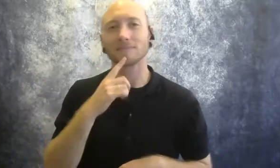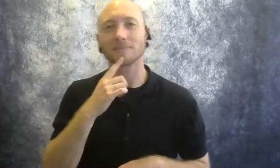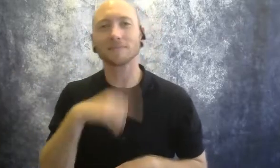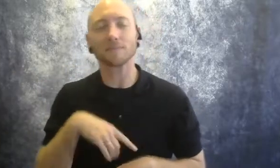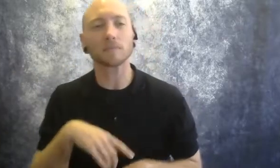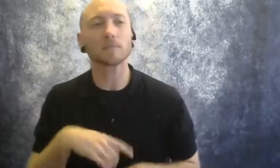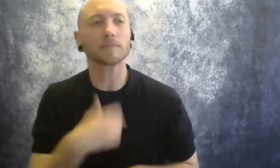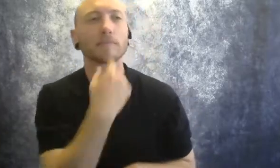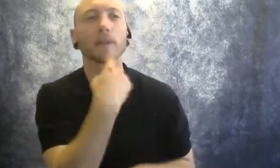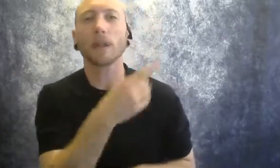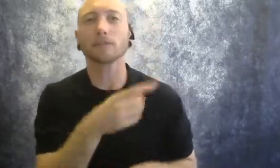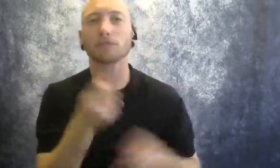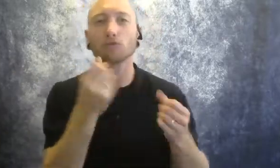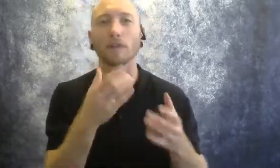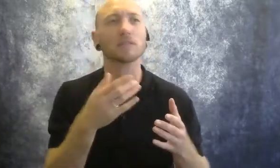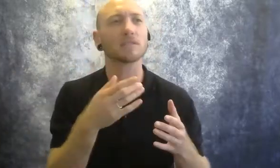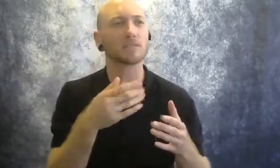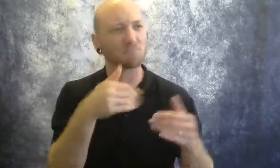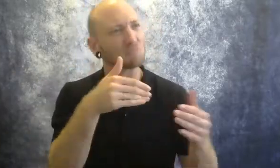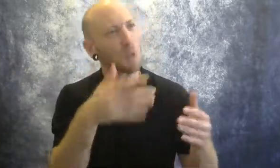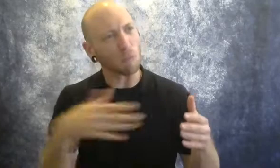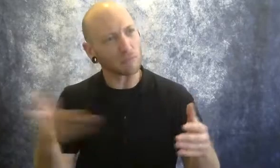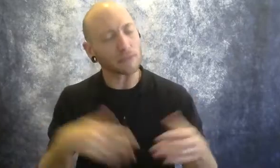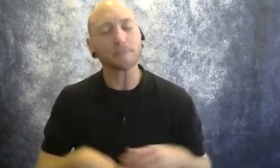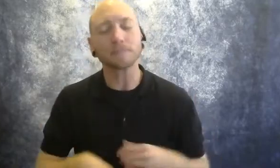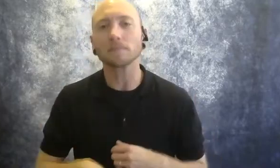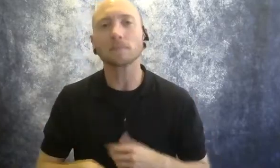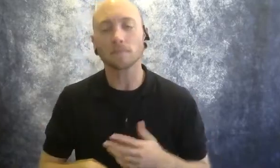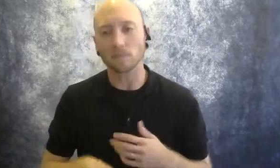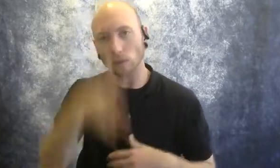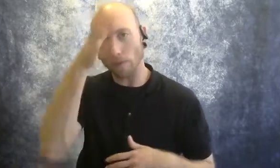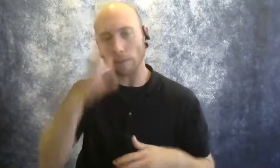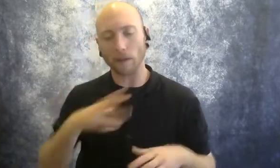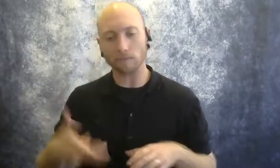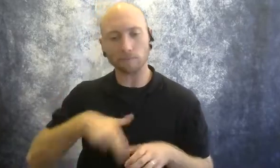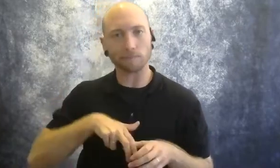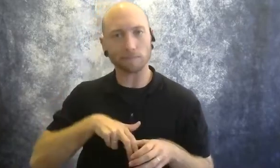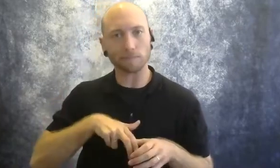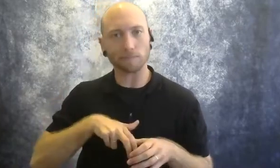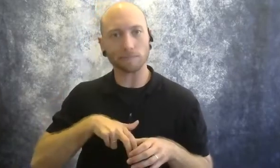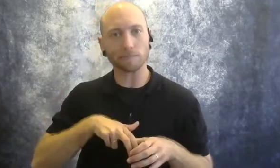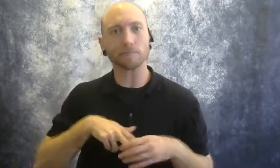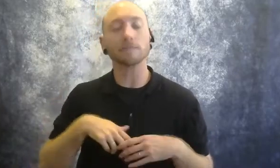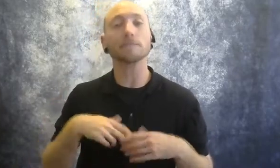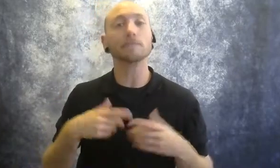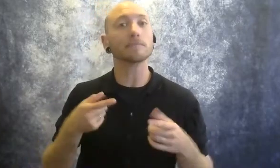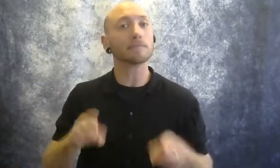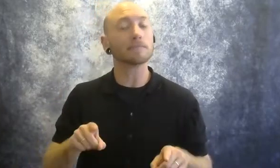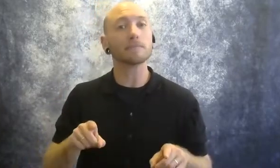tonight, you're not." She said, "Charles, you go get him. Get him in the car here." So he goes and gets him and brings him in the